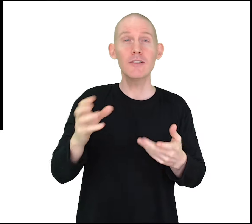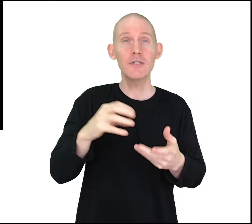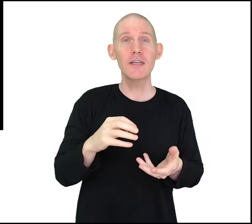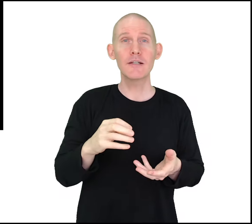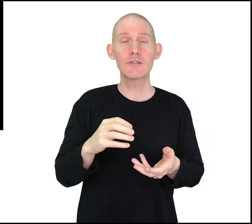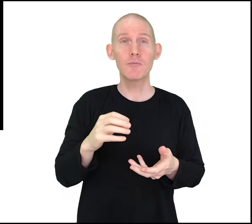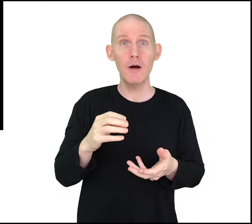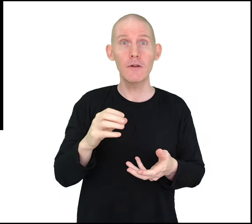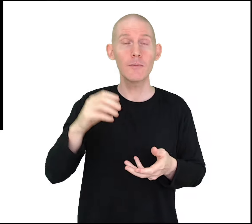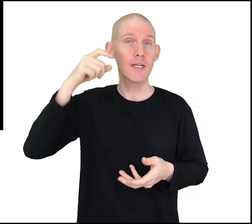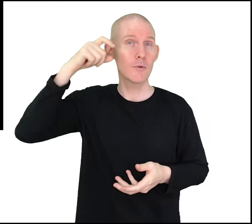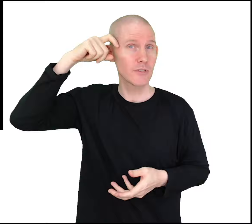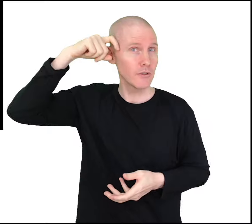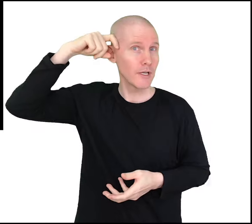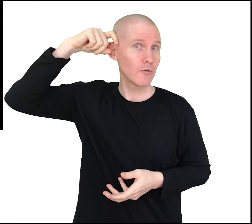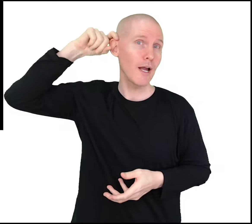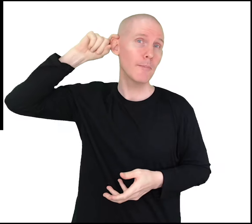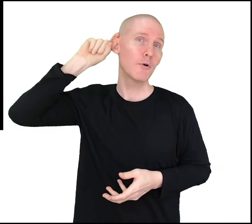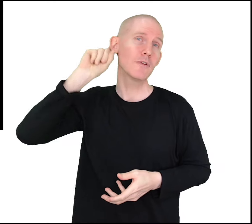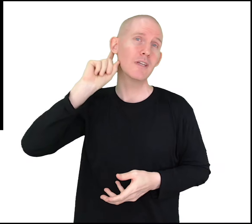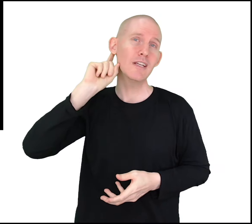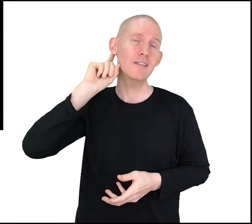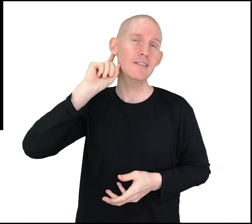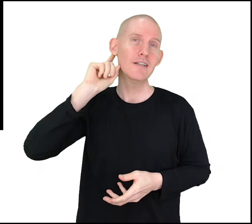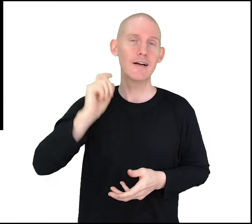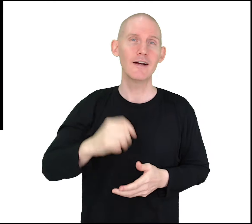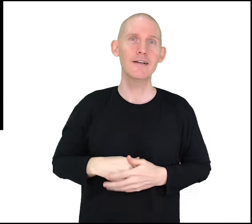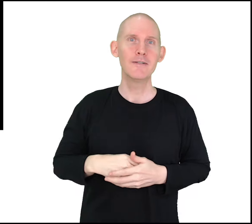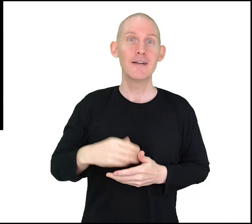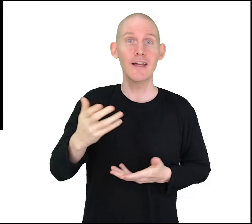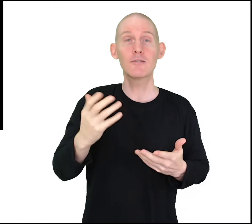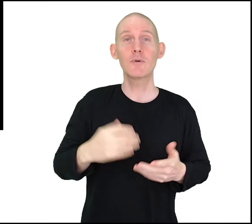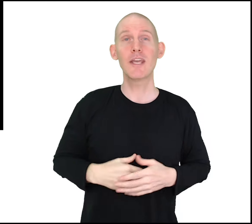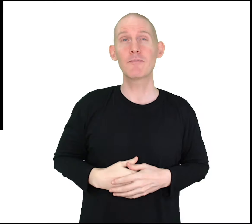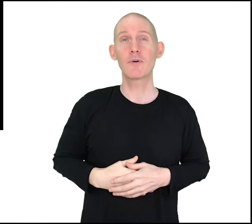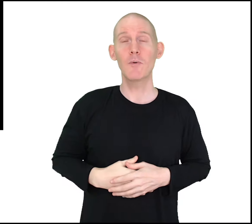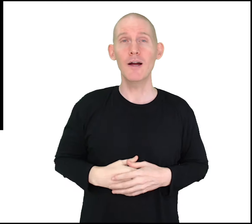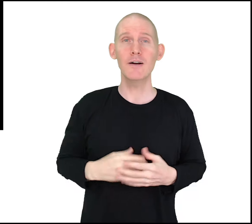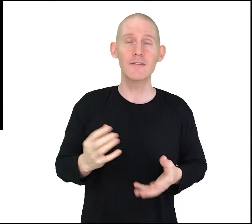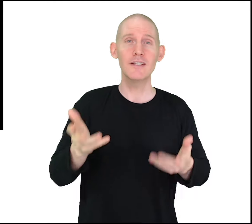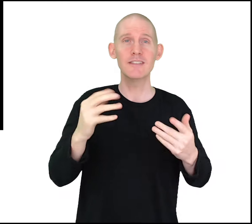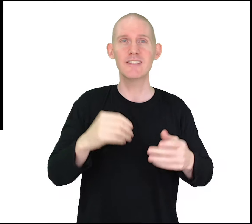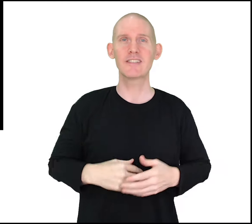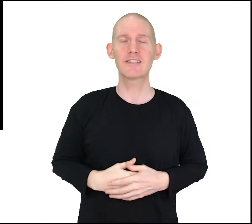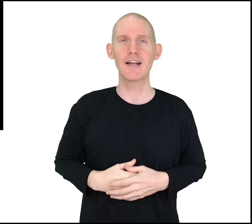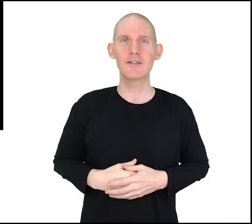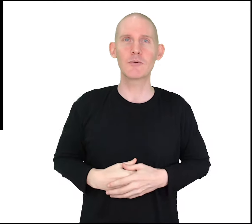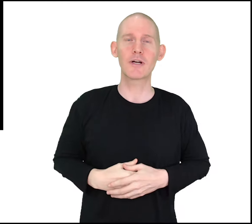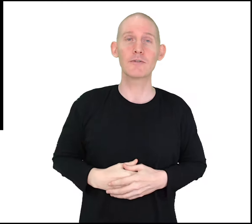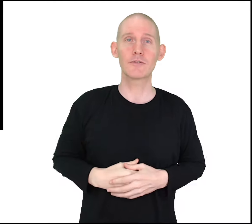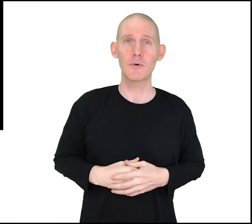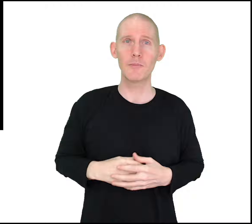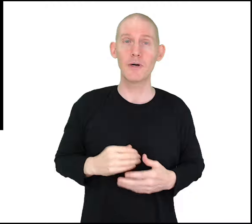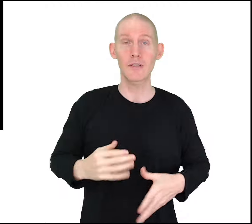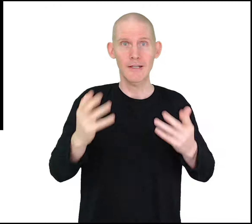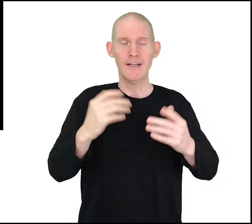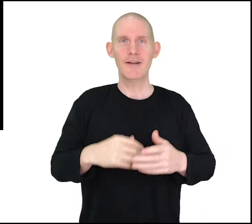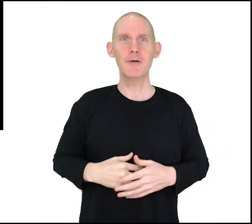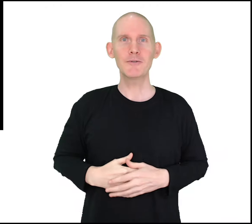they got smaller, but they were still like wrap over the ear. And that's what he had for a while, and then it just kind of didn't work out so well. But It was what it